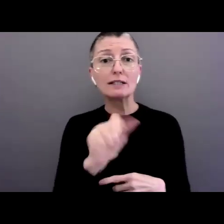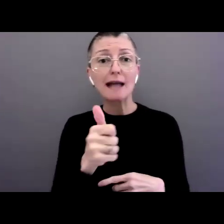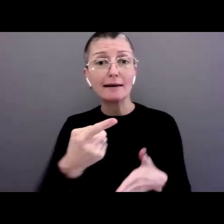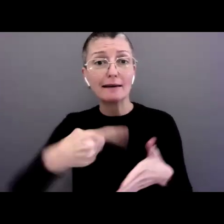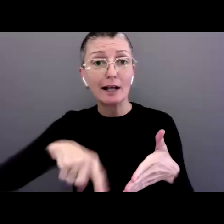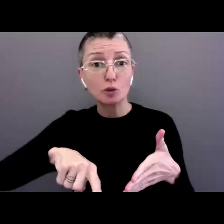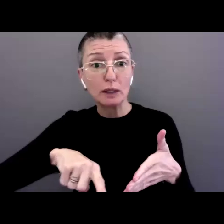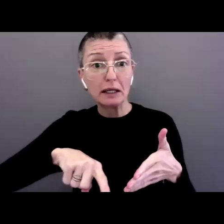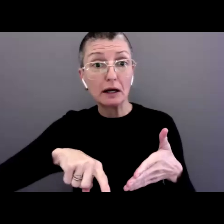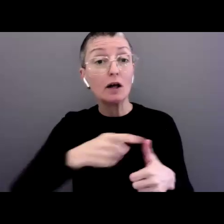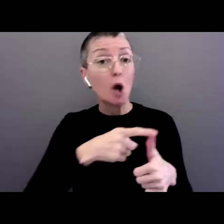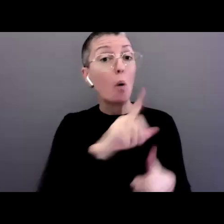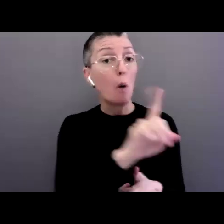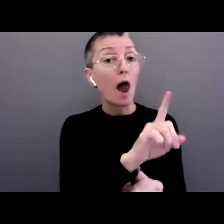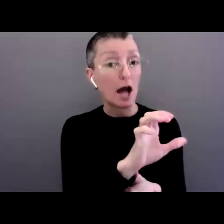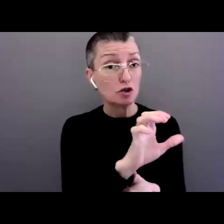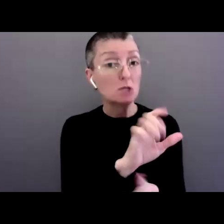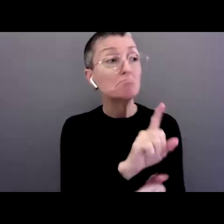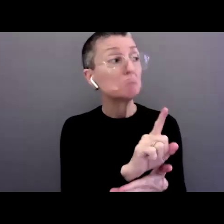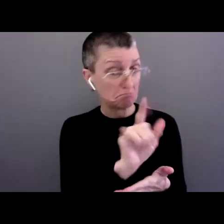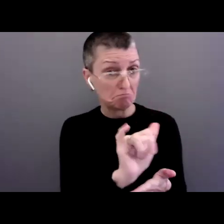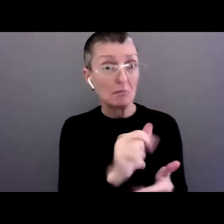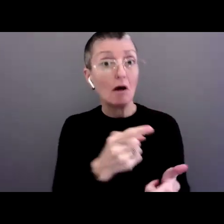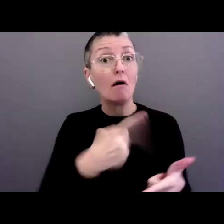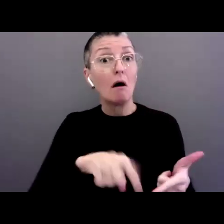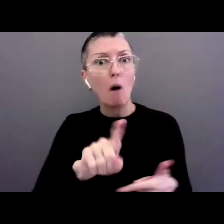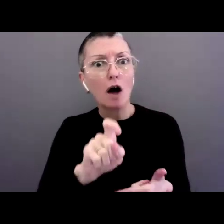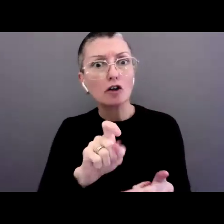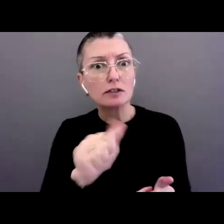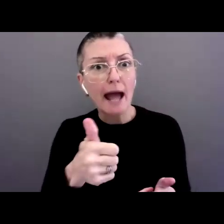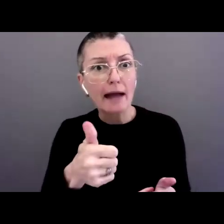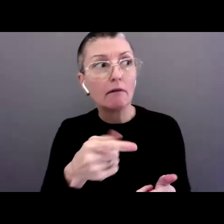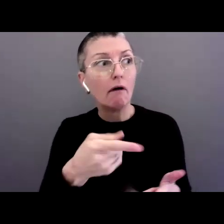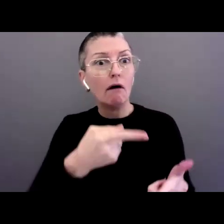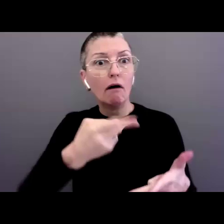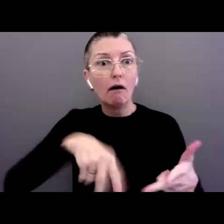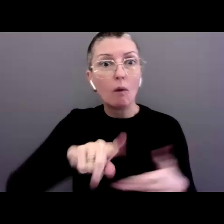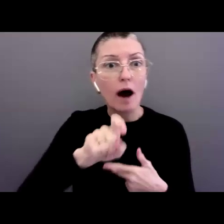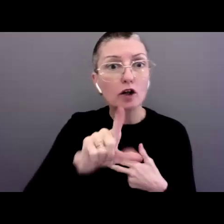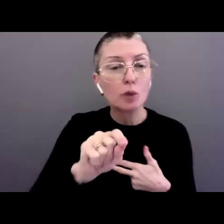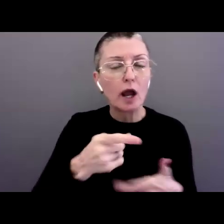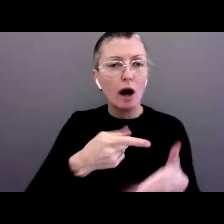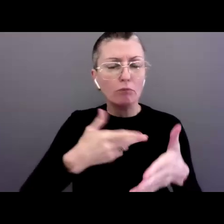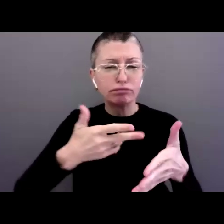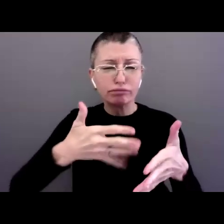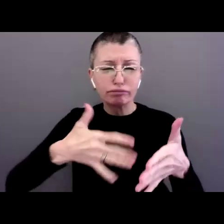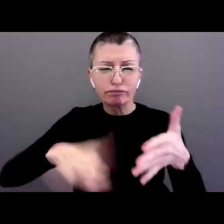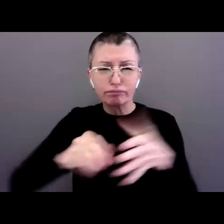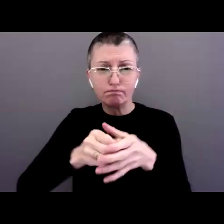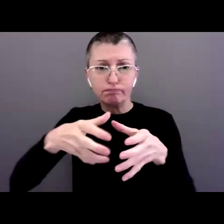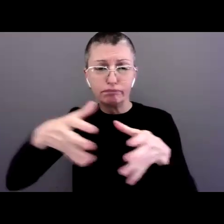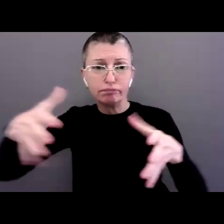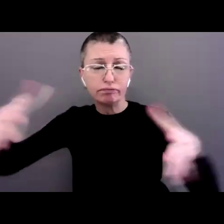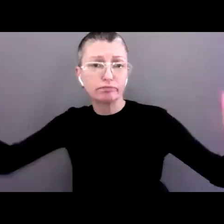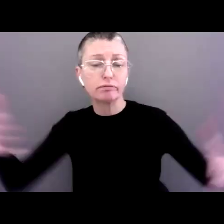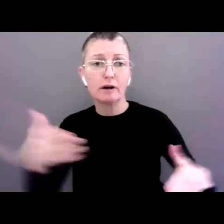100, if you keep growing at 10% a week, you'll be surprised how big the numbers get. And after a year, you'll have 14,000 users.